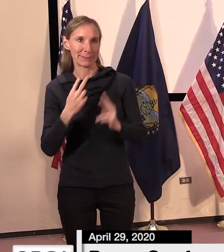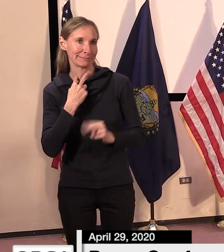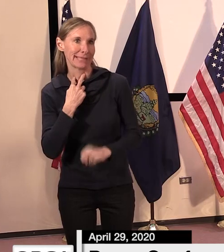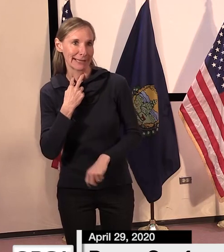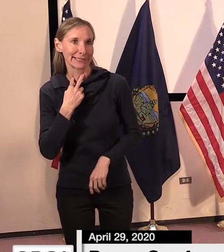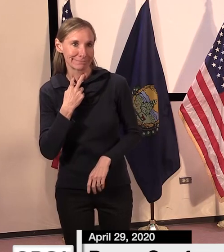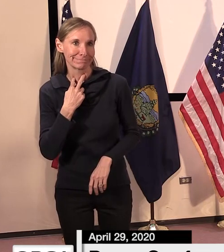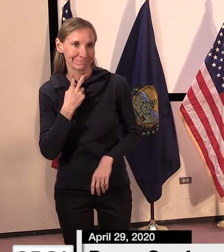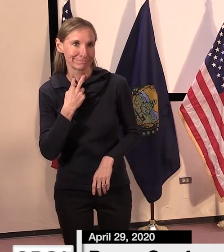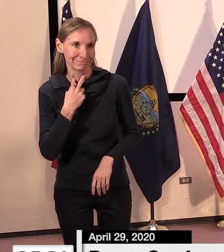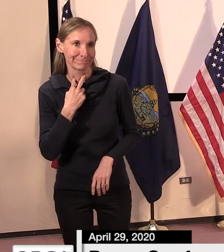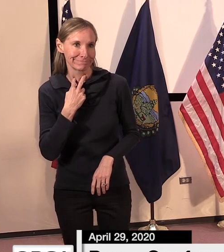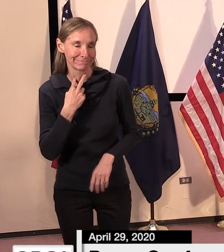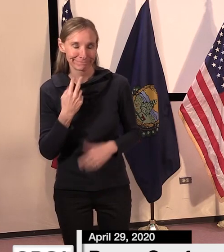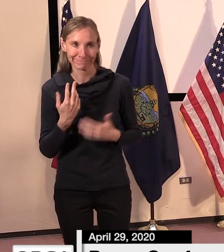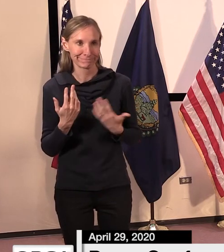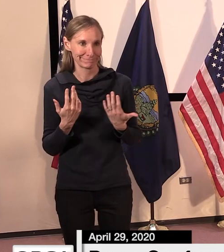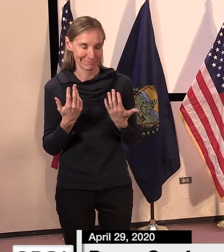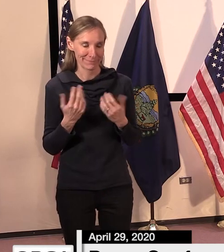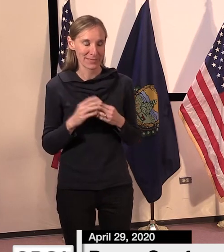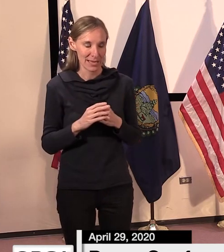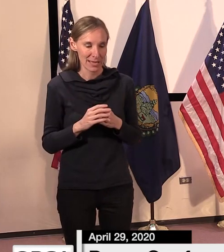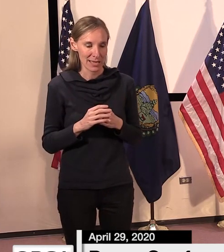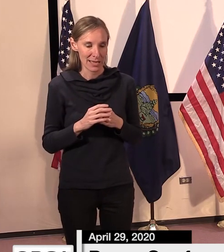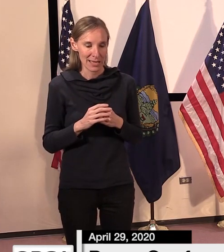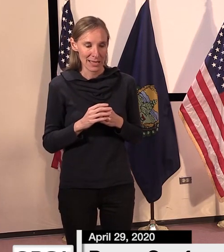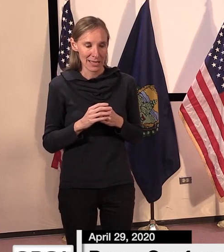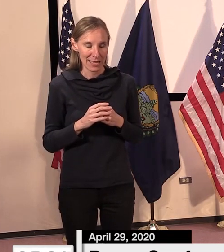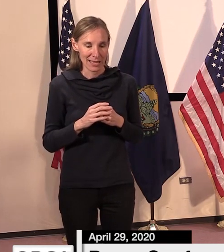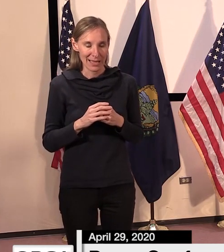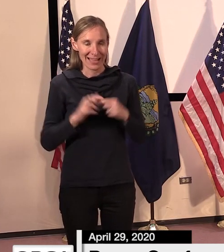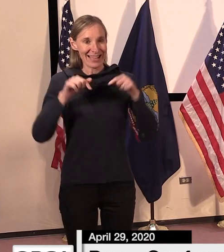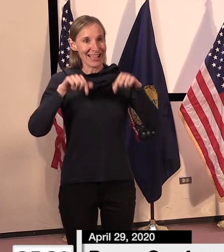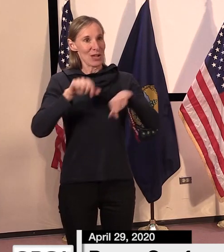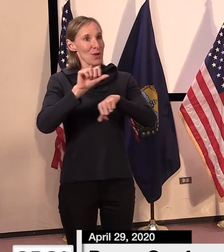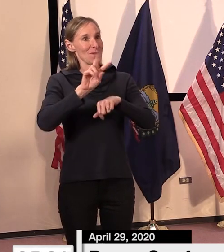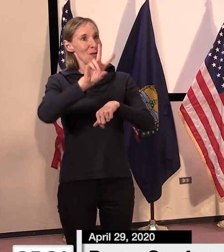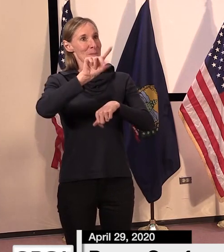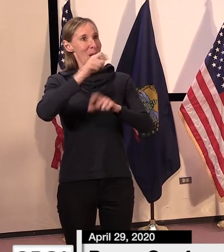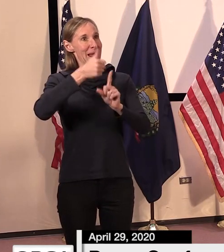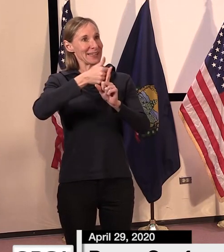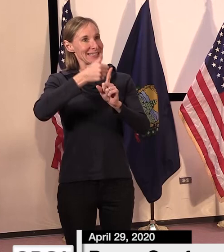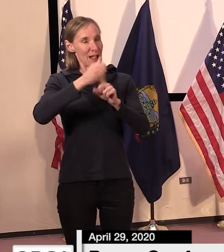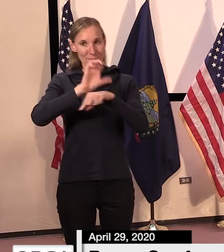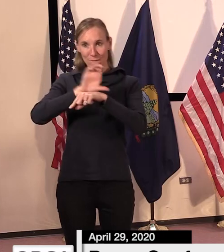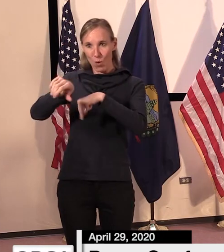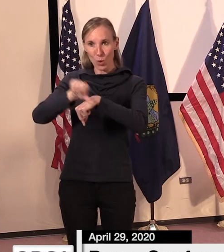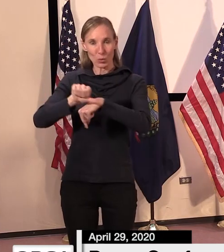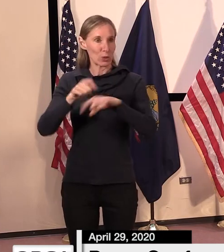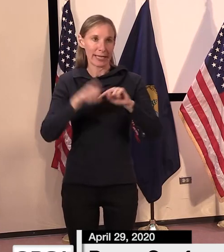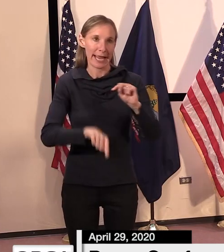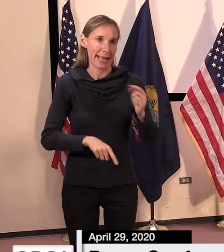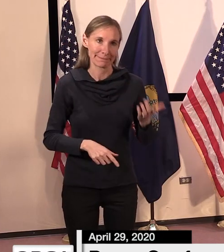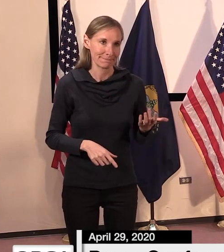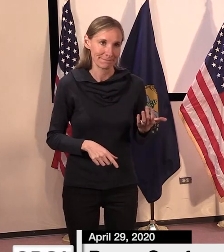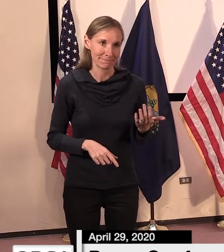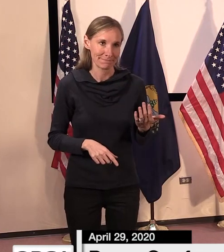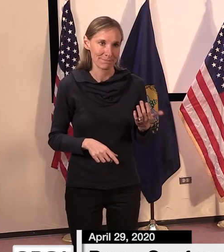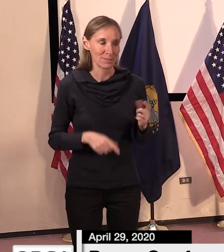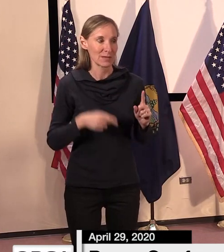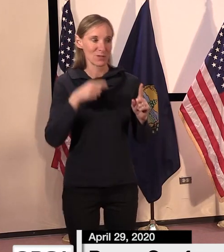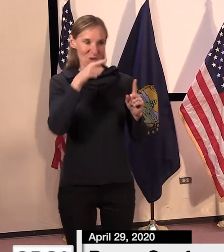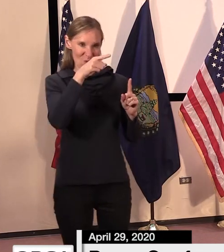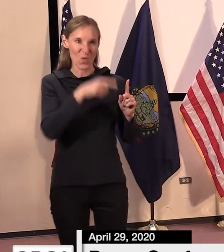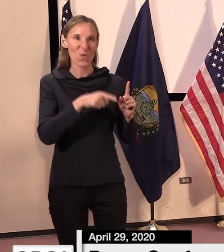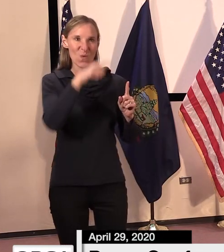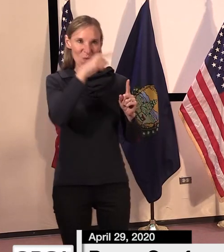these positions. Again, this is an at-will state, so they could choose to terminate that